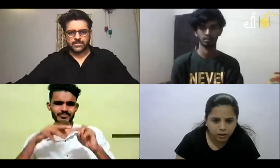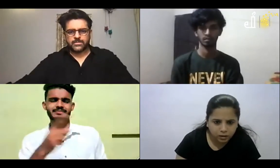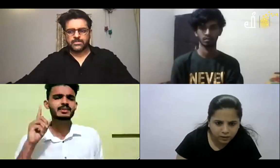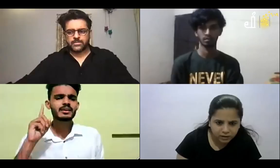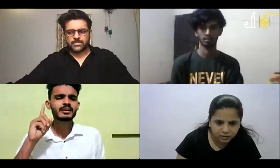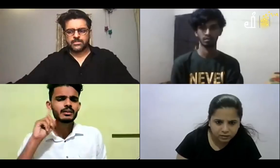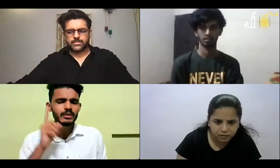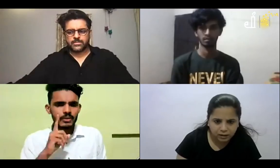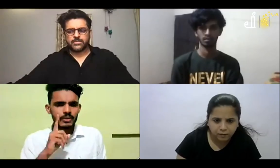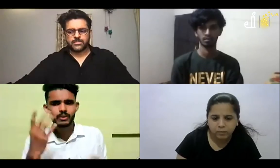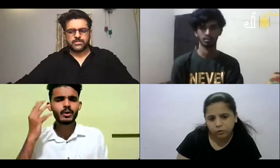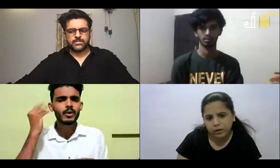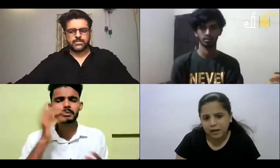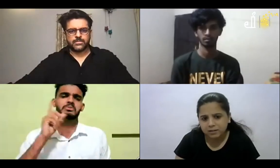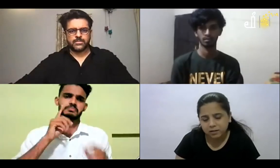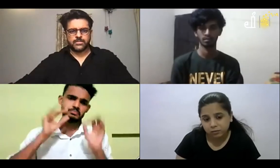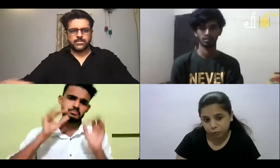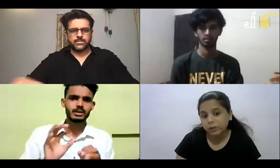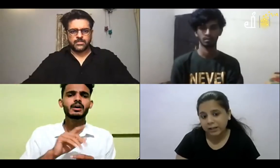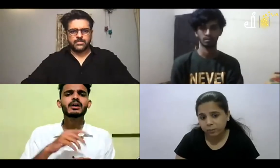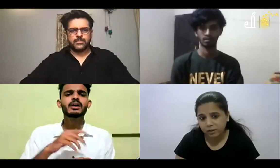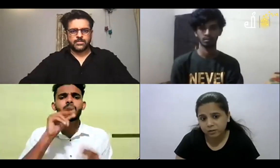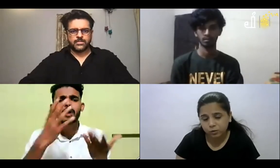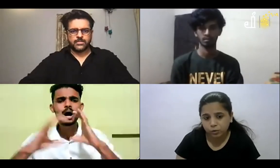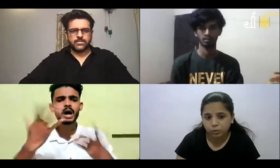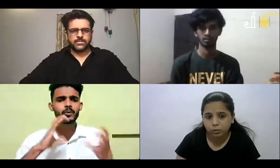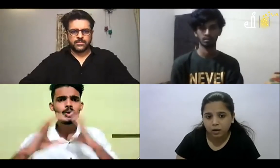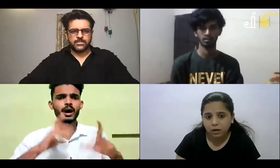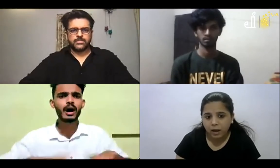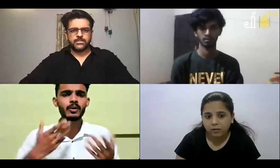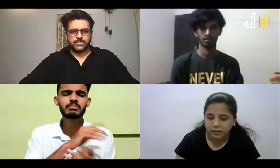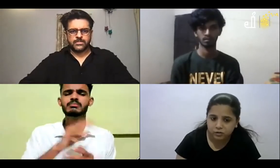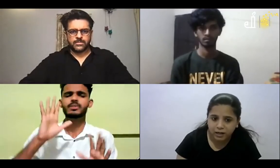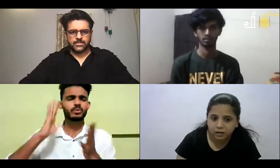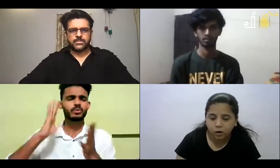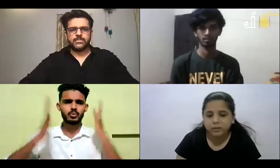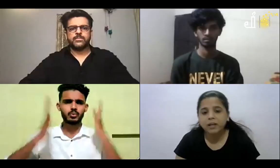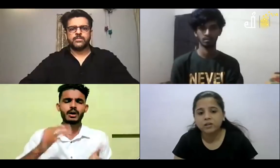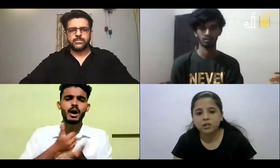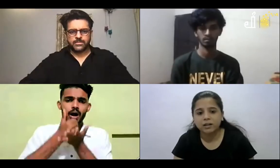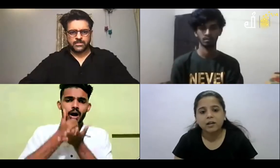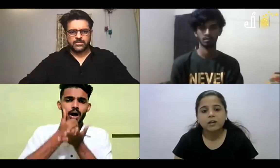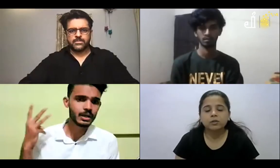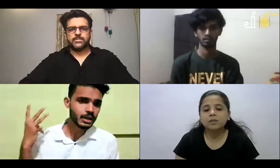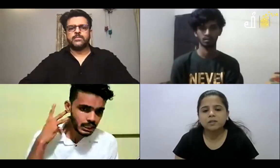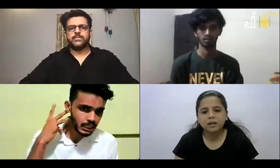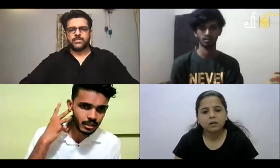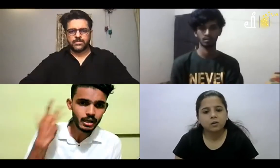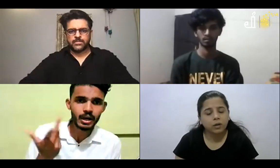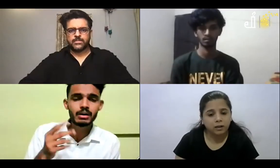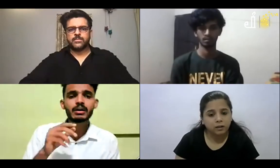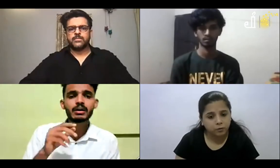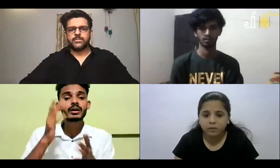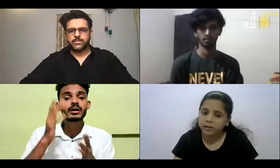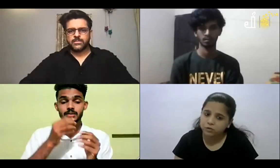know, whether the family would ask to the deaf parents, do you have a deaf child or the hearing child? So they will say,